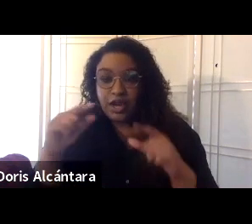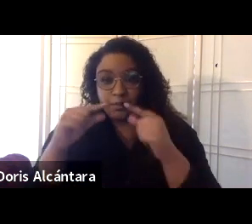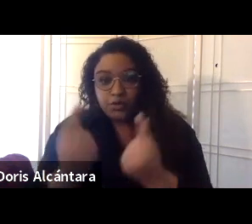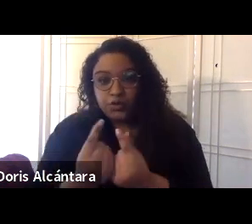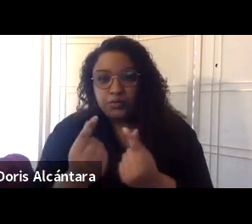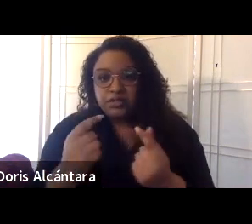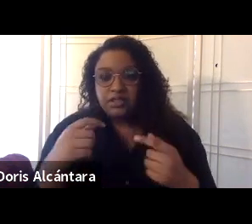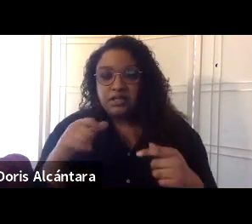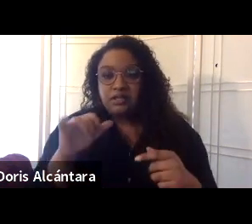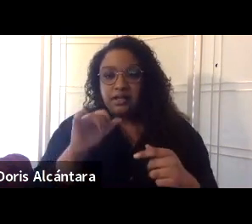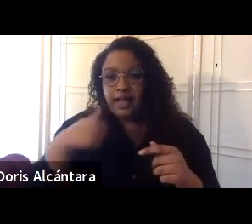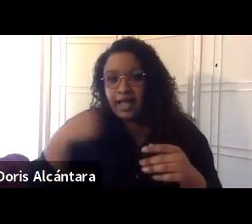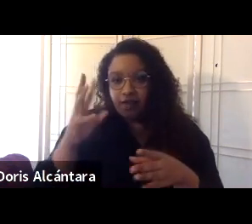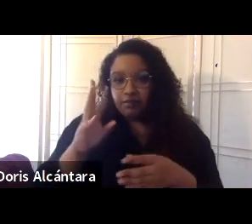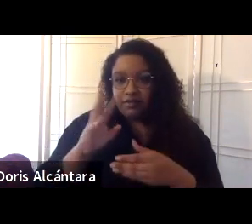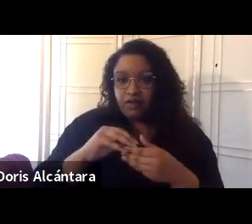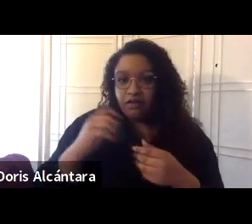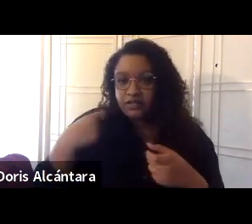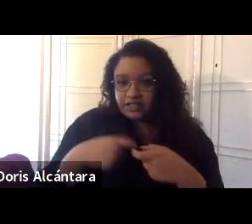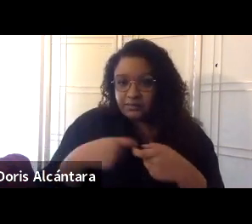are people you will be connected to.